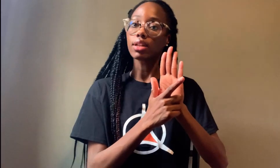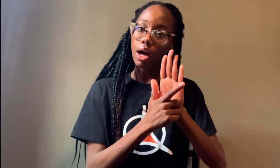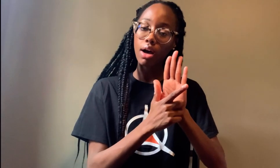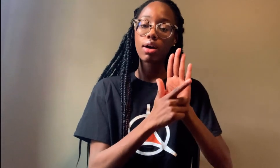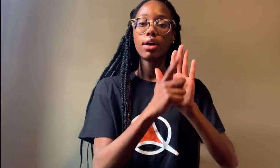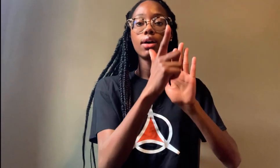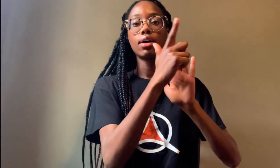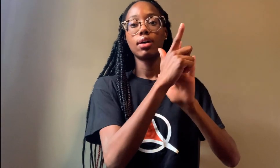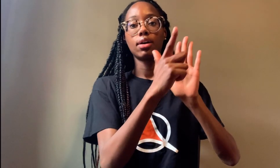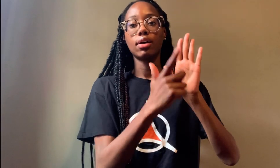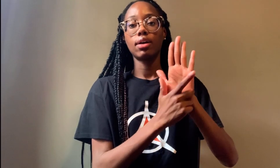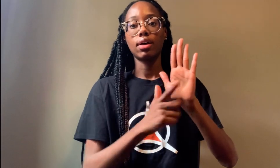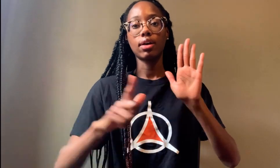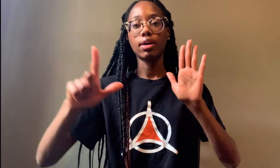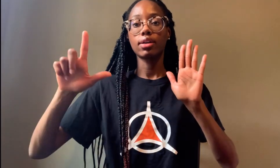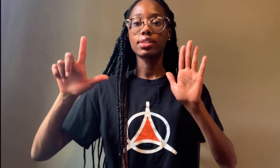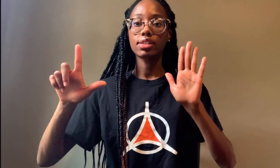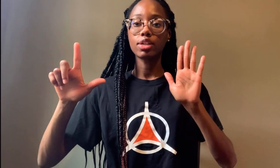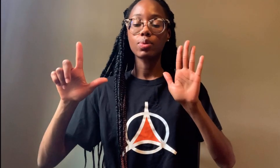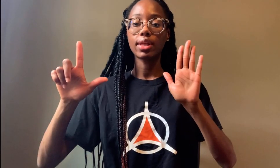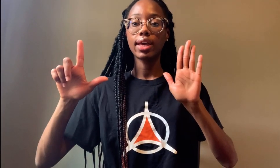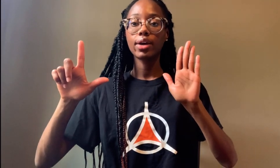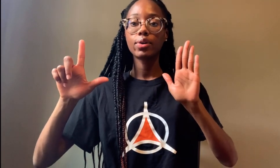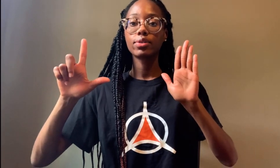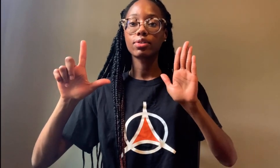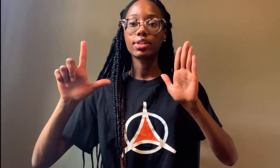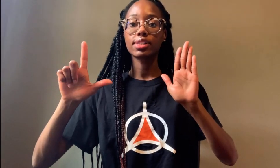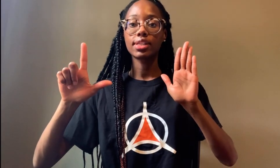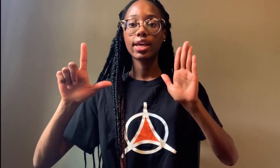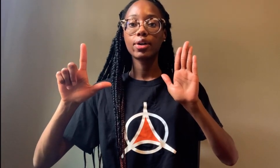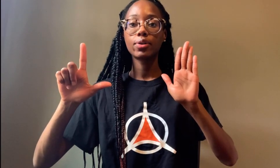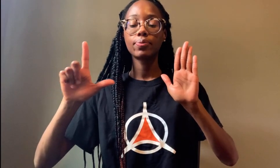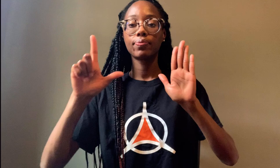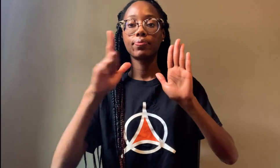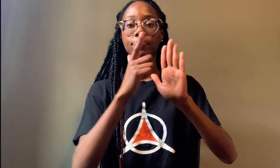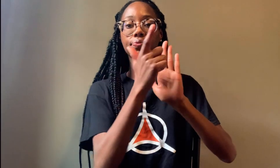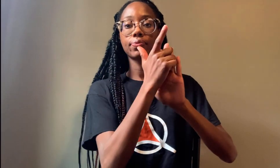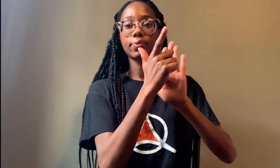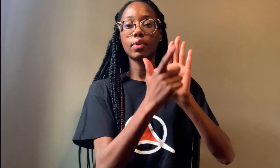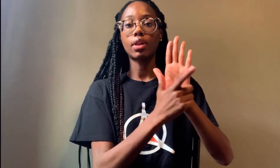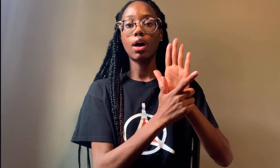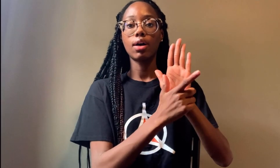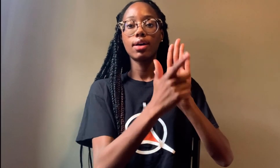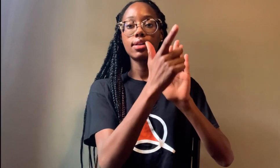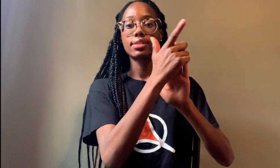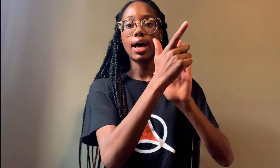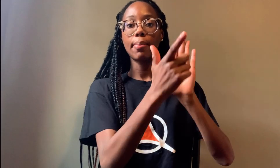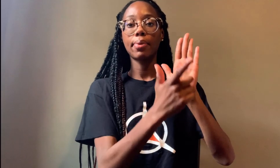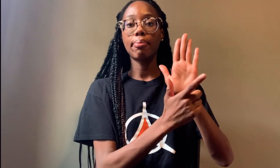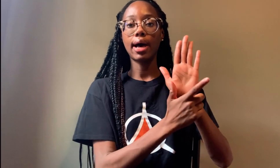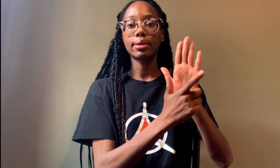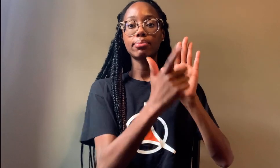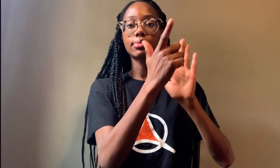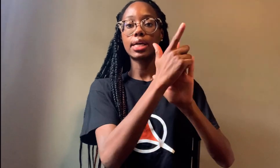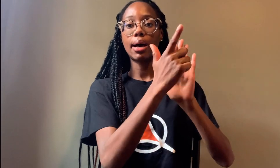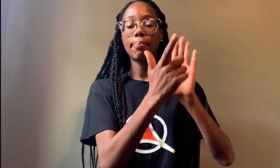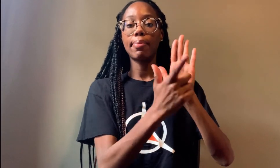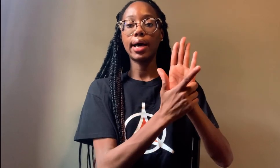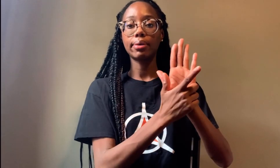law. Because it starts with an L. So this is L. Law. Top, bottom. Top, bottom. And